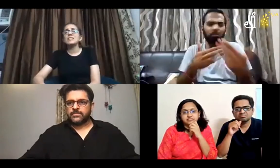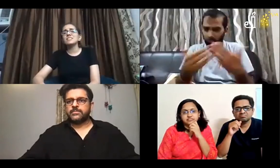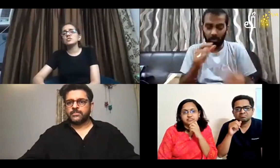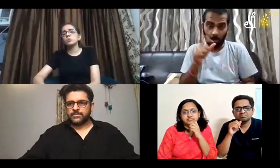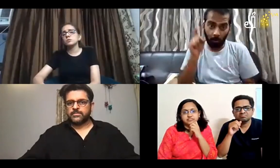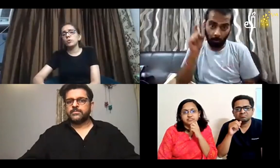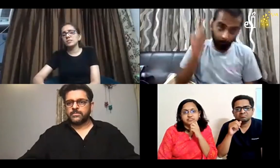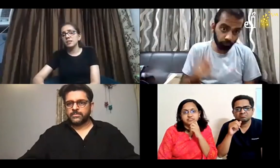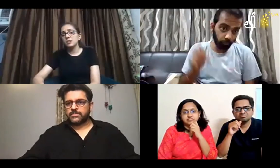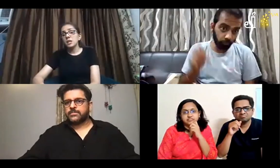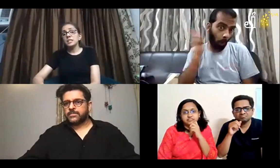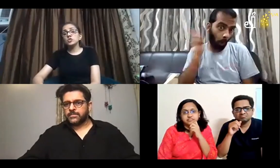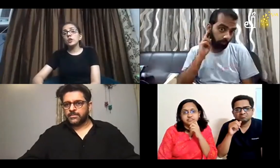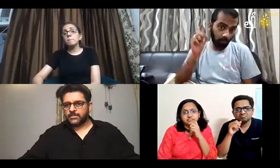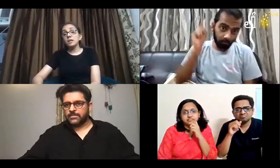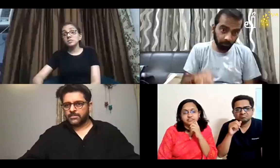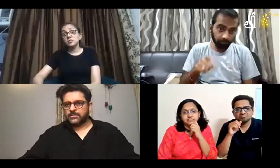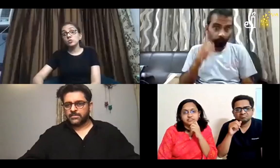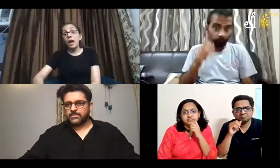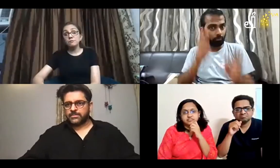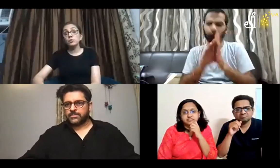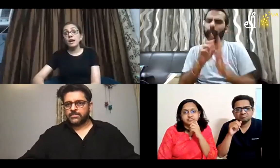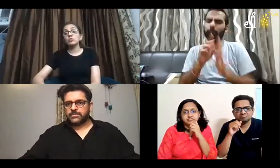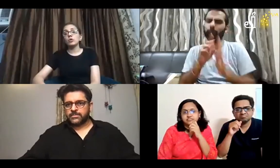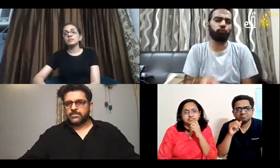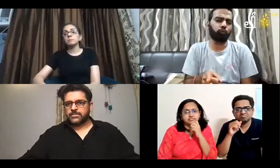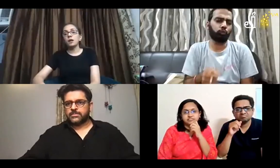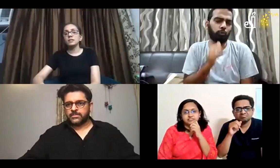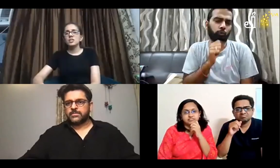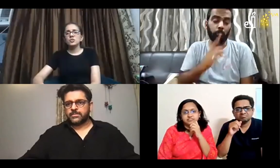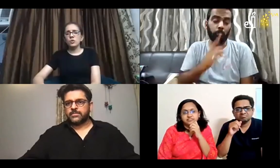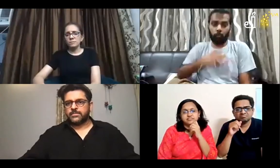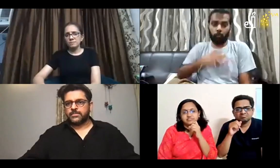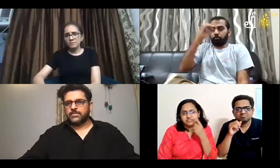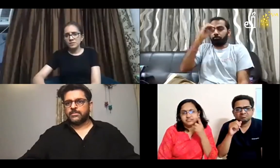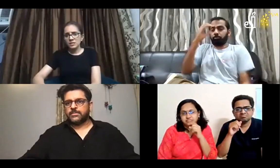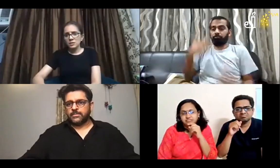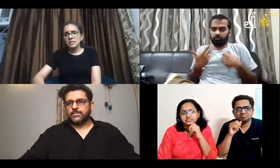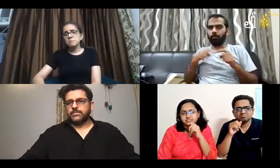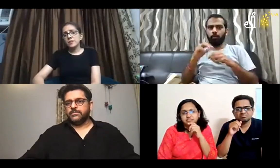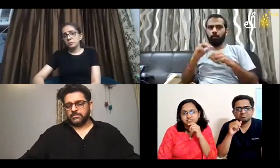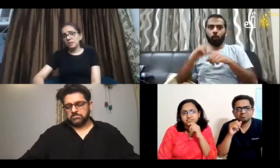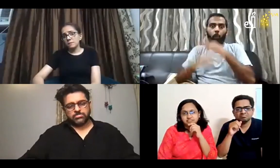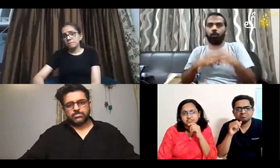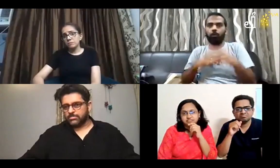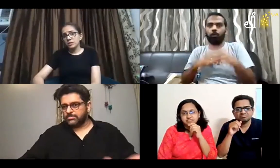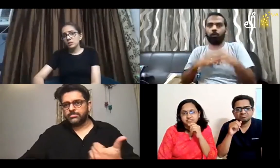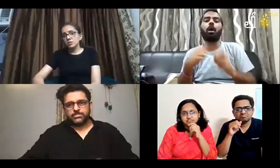child, and that's the most important thing. It's not a must that you have to have a cochlear implant. No, that's my